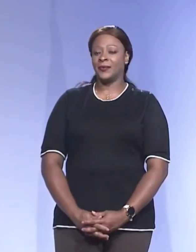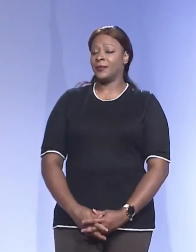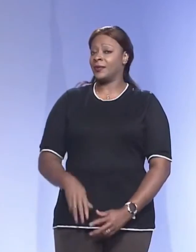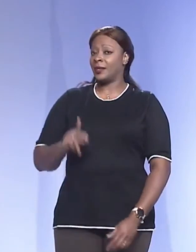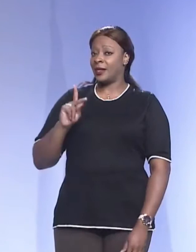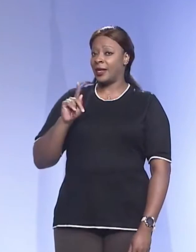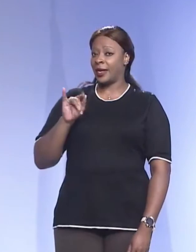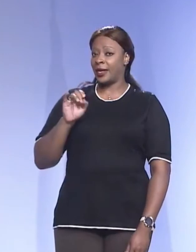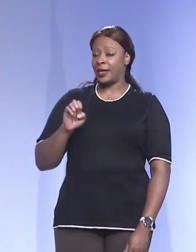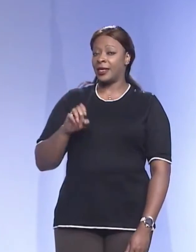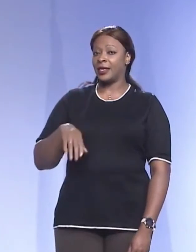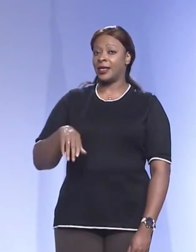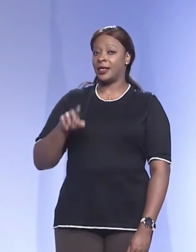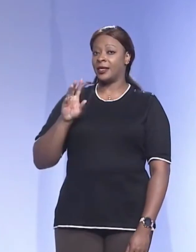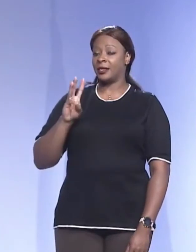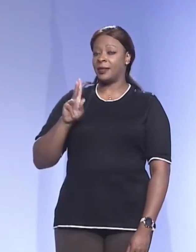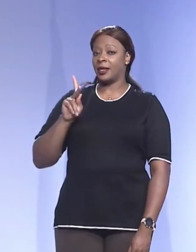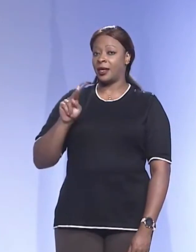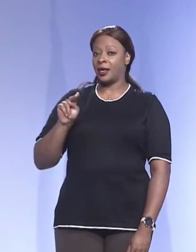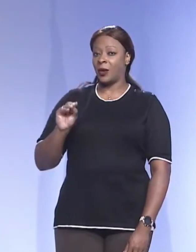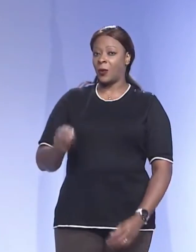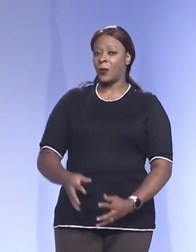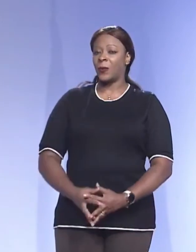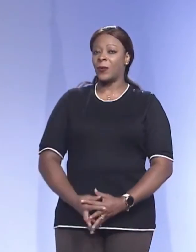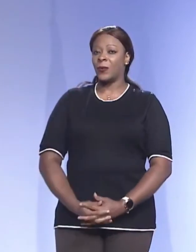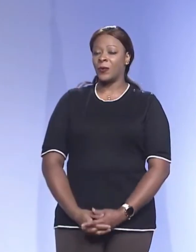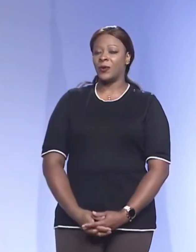Katie Reardon, WKNO.